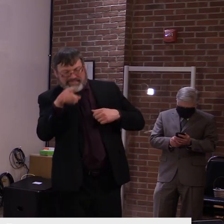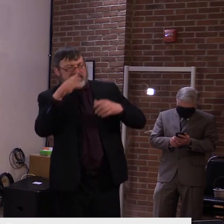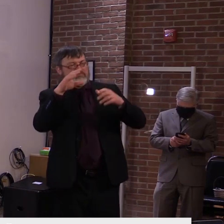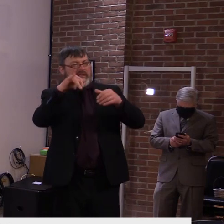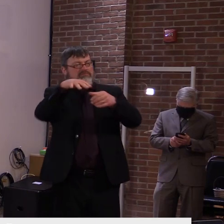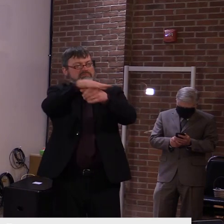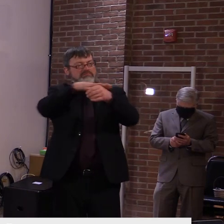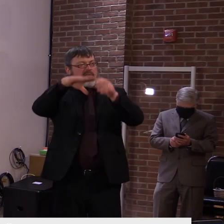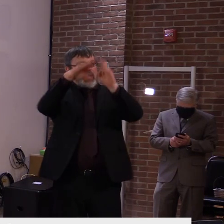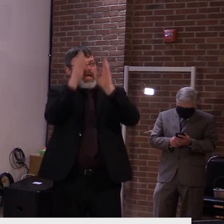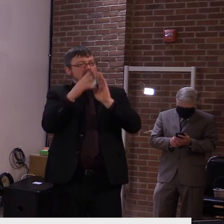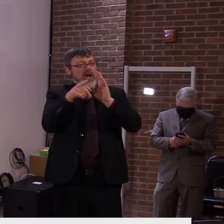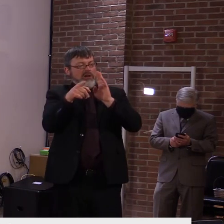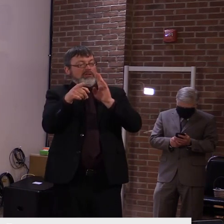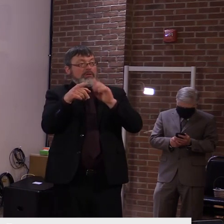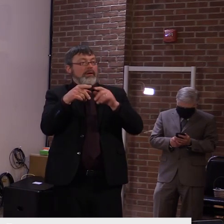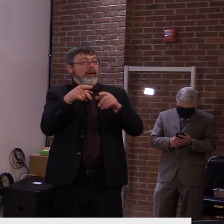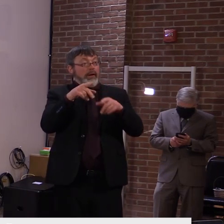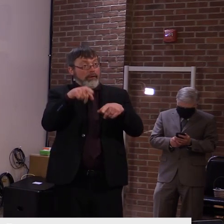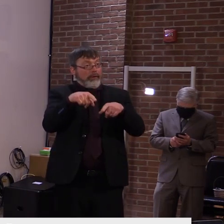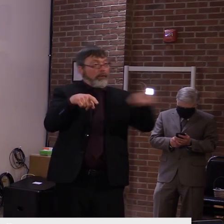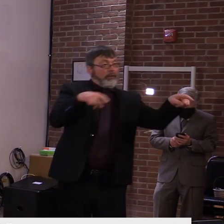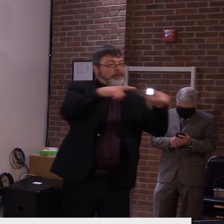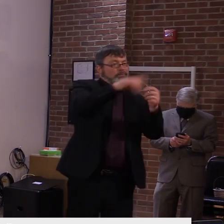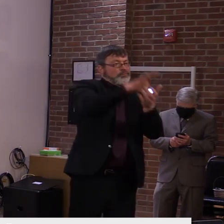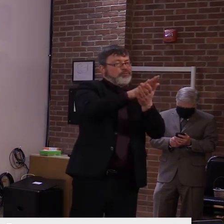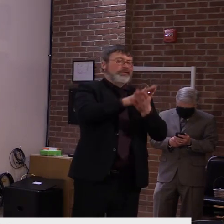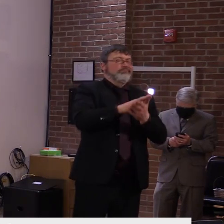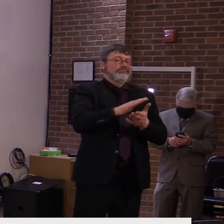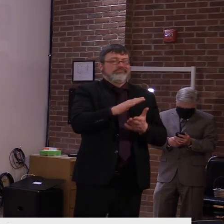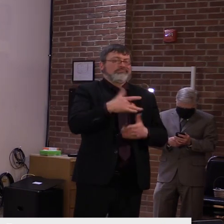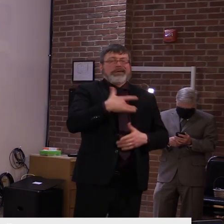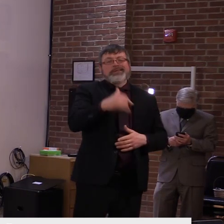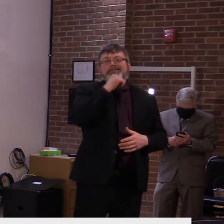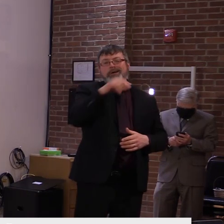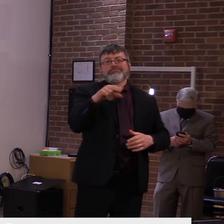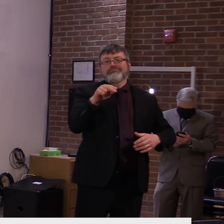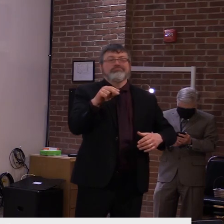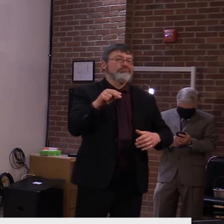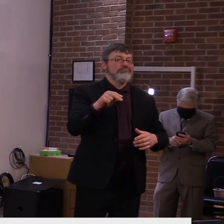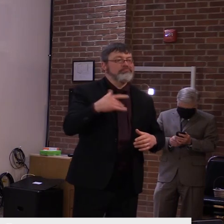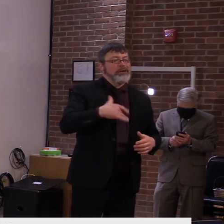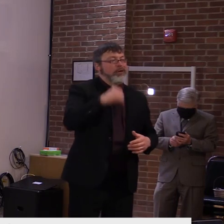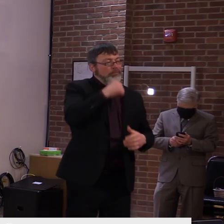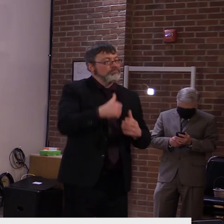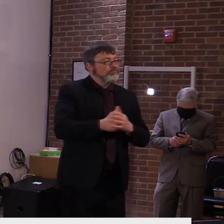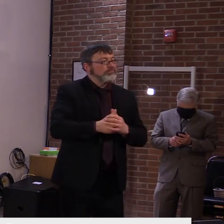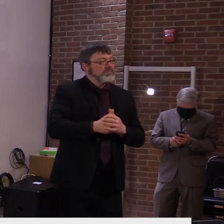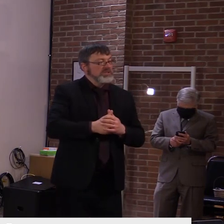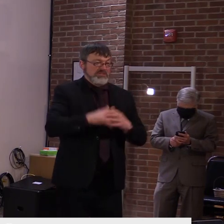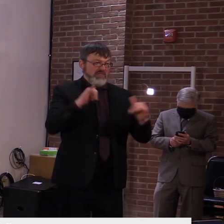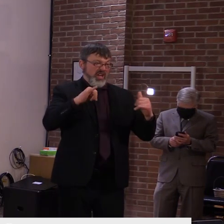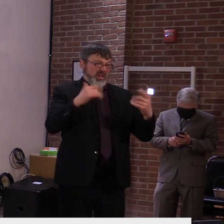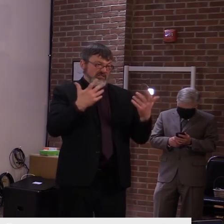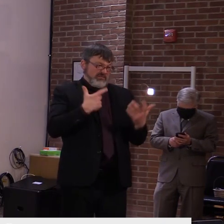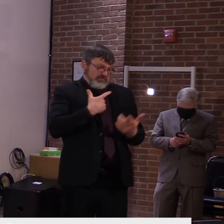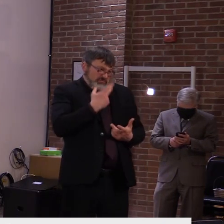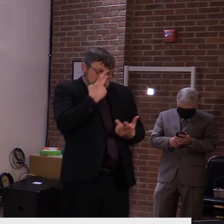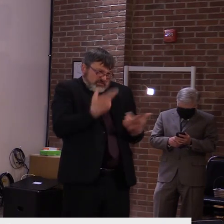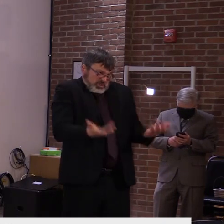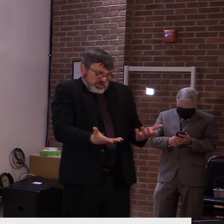think our Vermont experience has really borne that out. And allowed us to do exactly what Secretary French